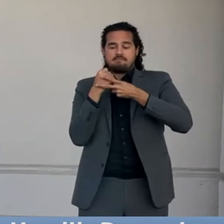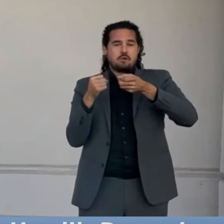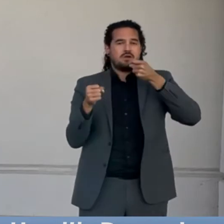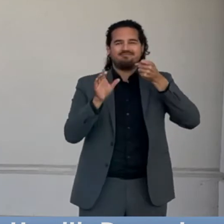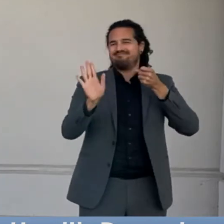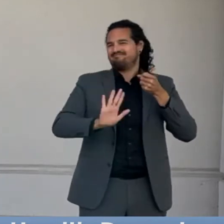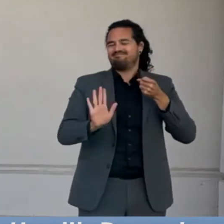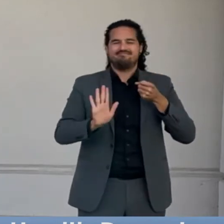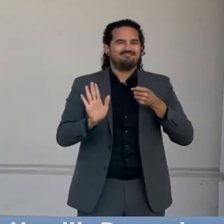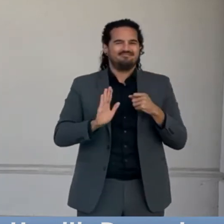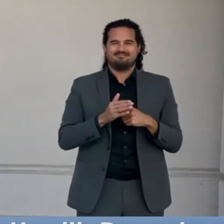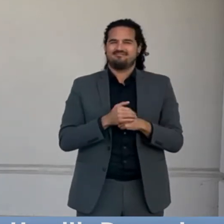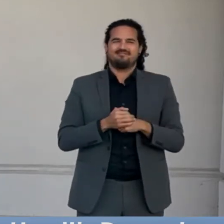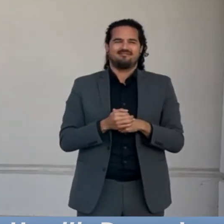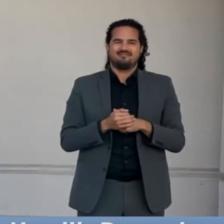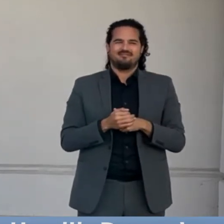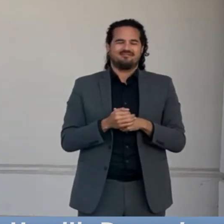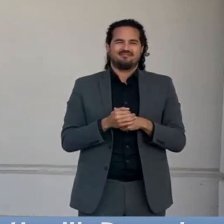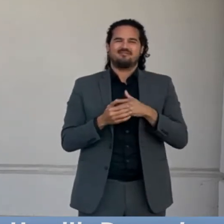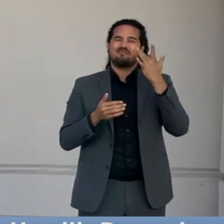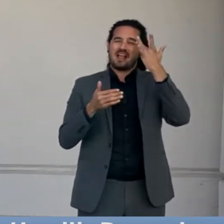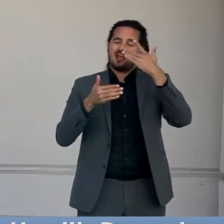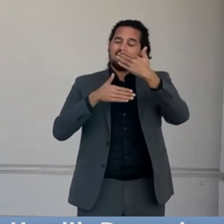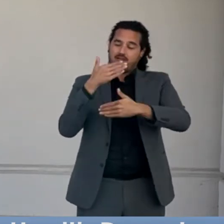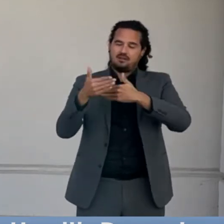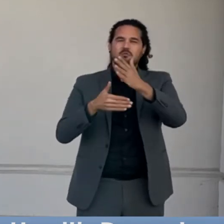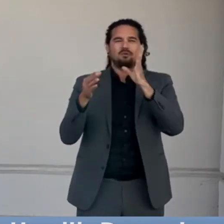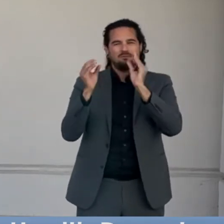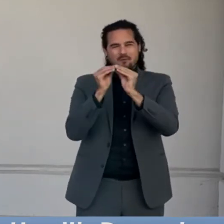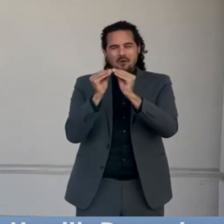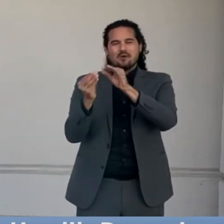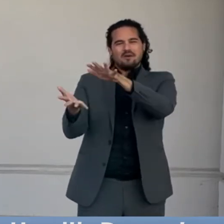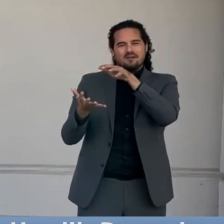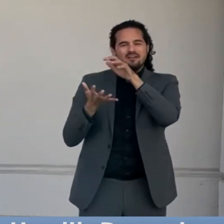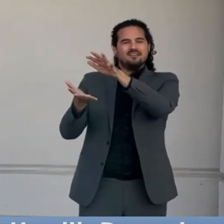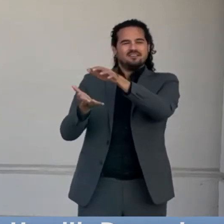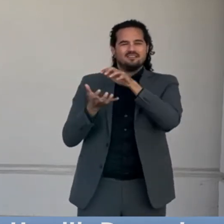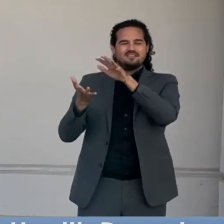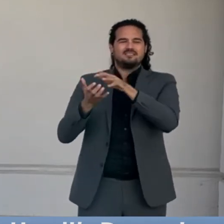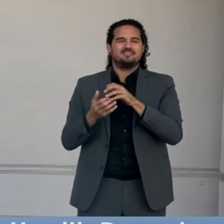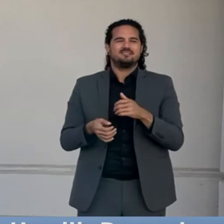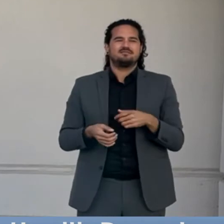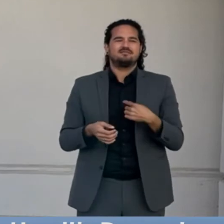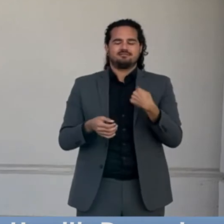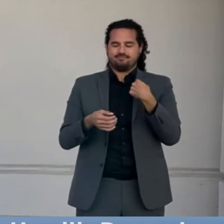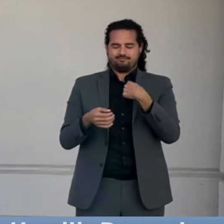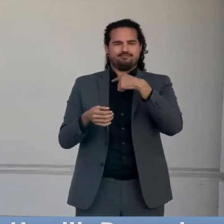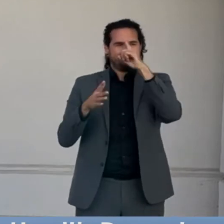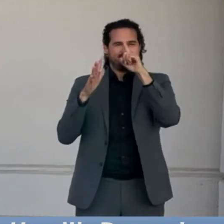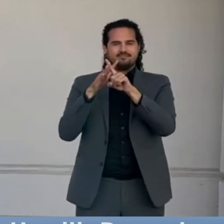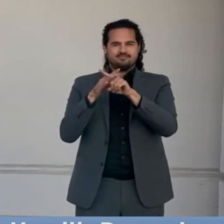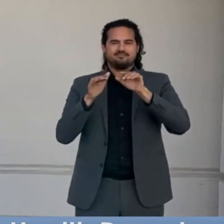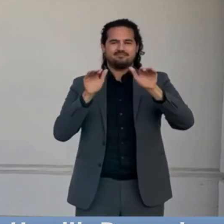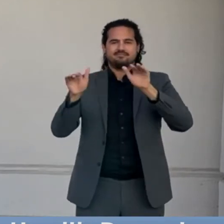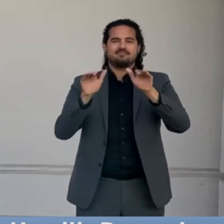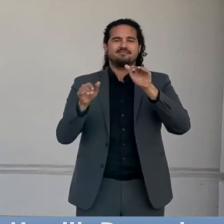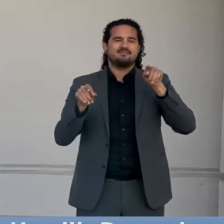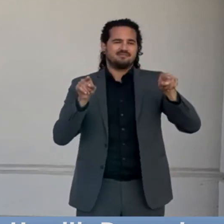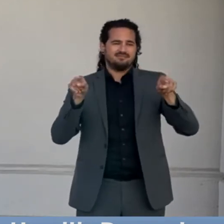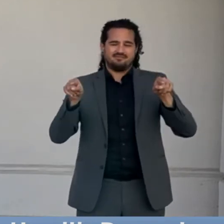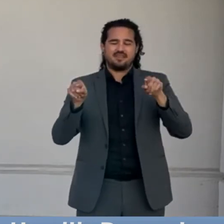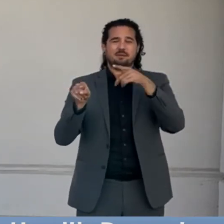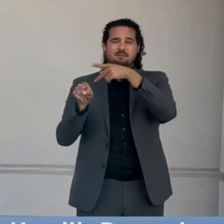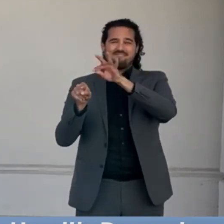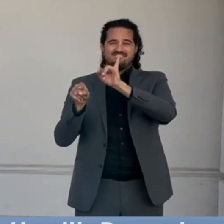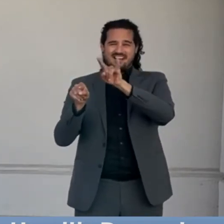should be coming. And that just reminds me that all of these two Pfizer vaccine and Moderna vaccines require